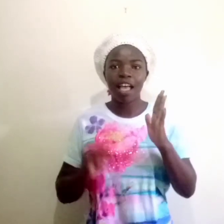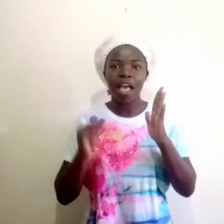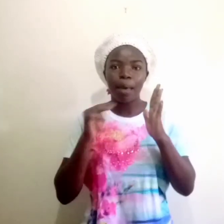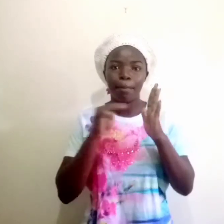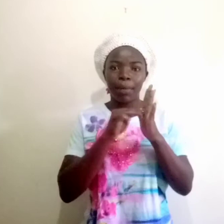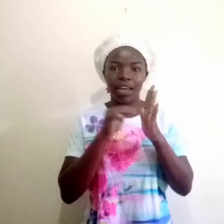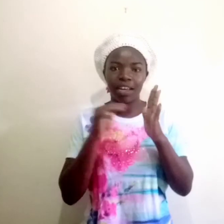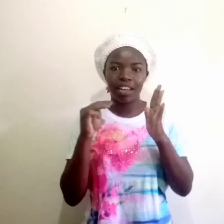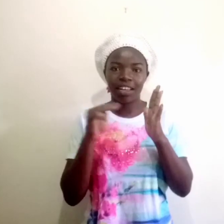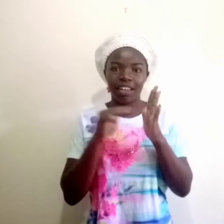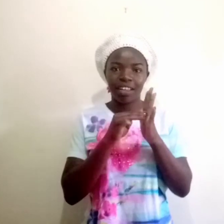Mark.